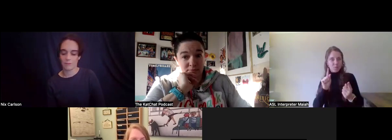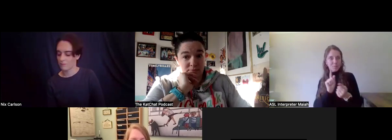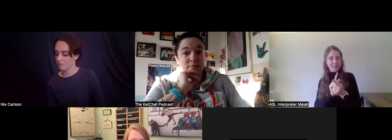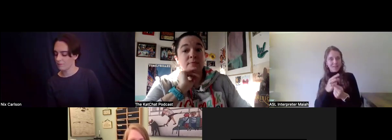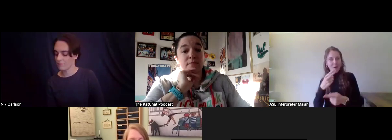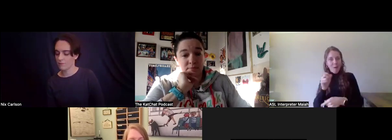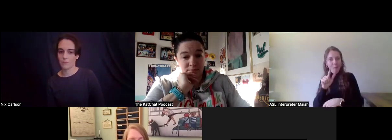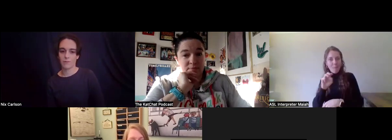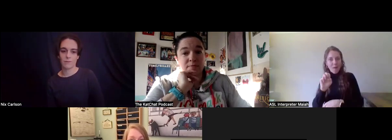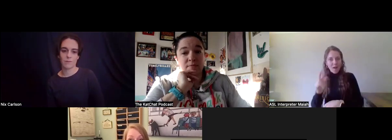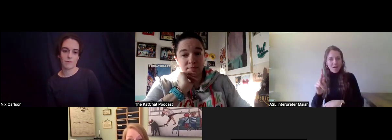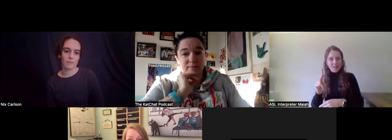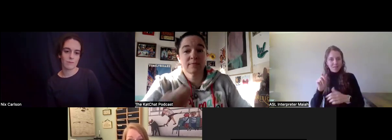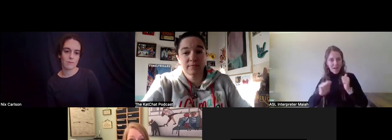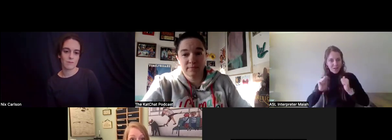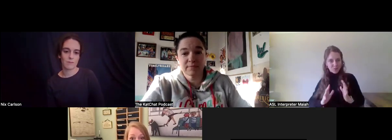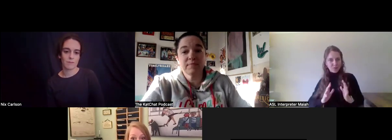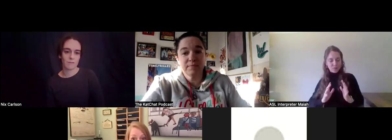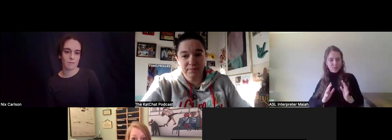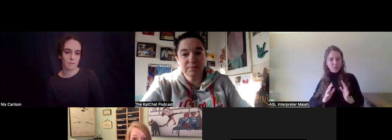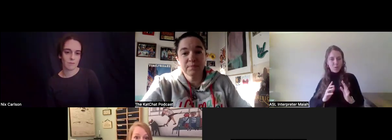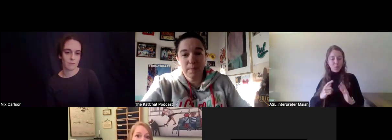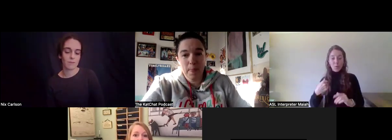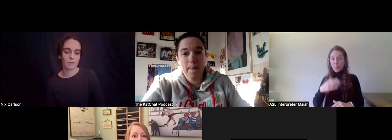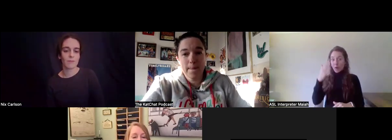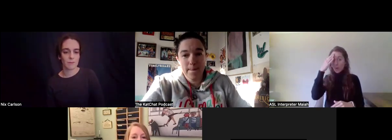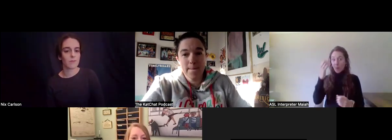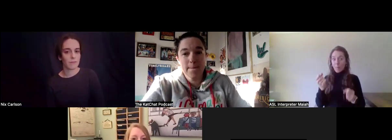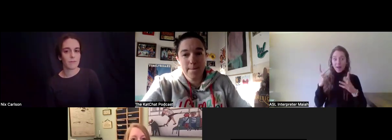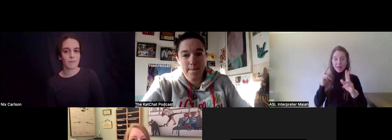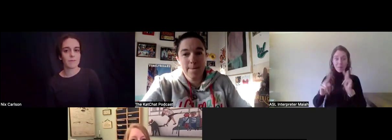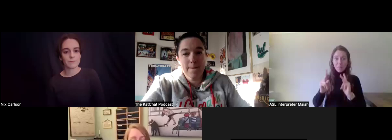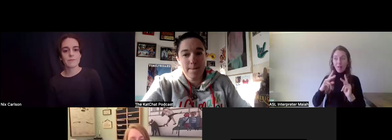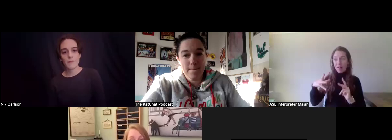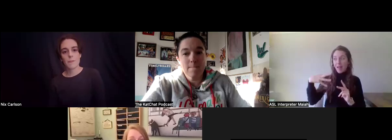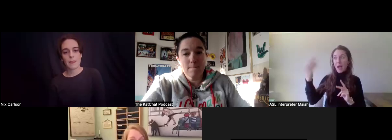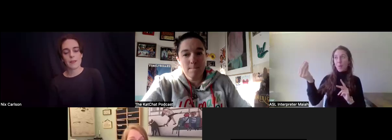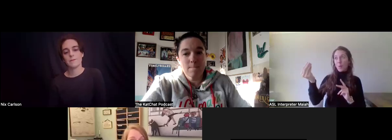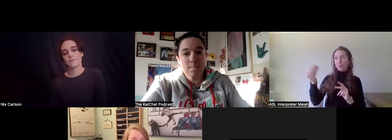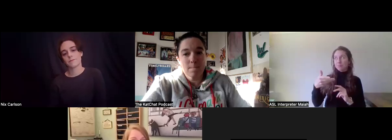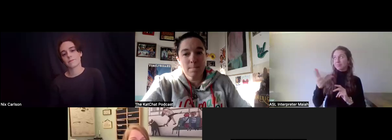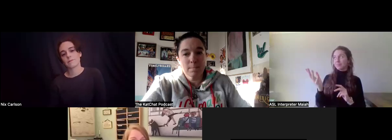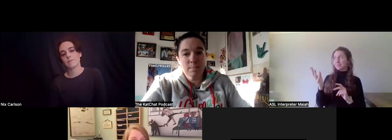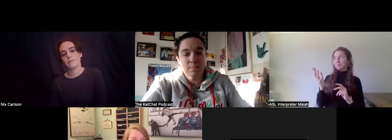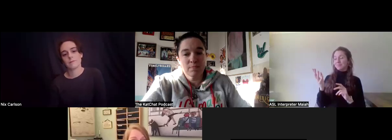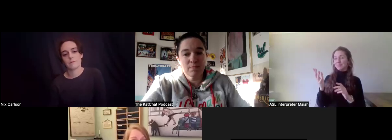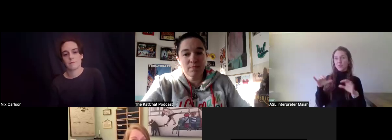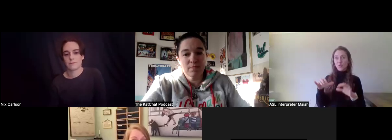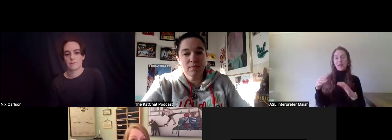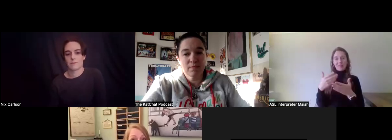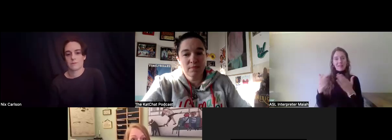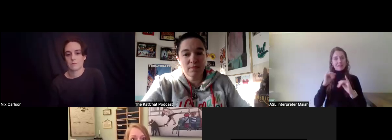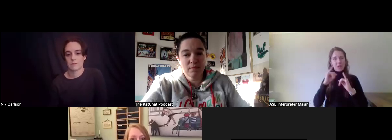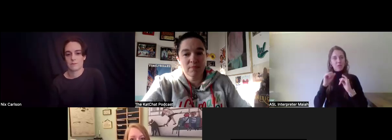we knew that and we also knew like a lot of people were out there doing all kinds of stuff with our stars. Why are we not doing it